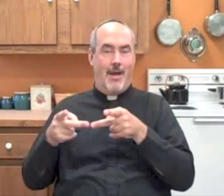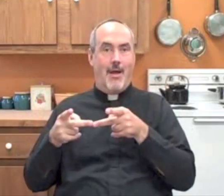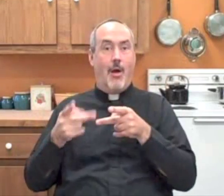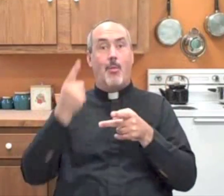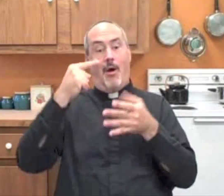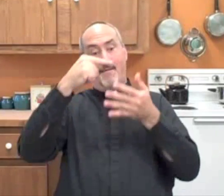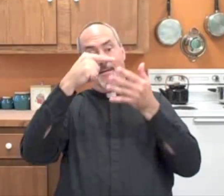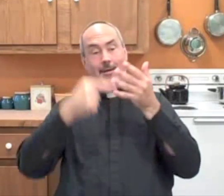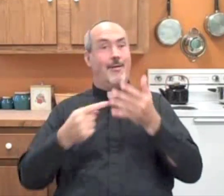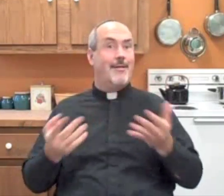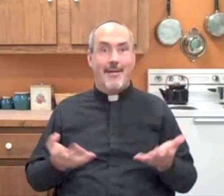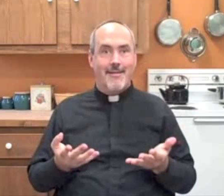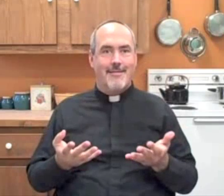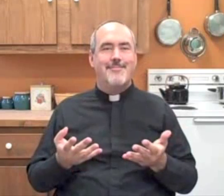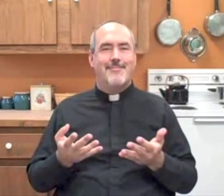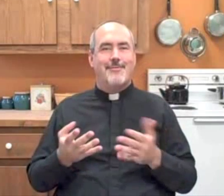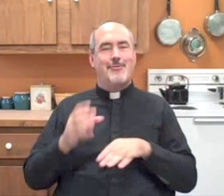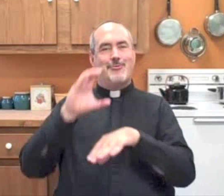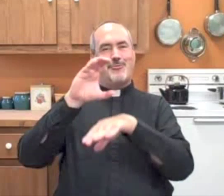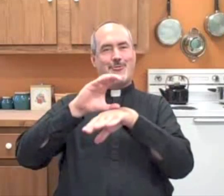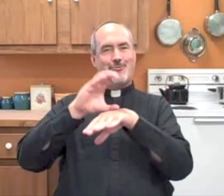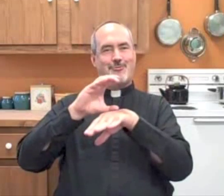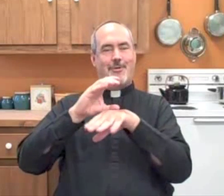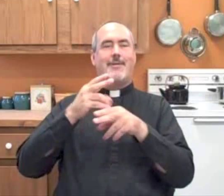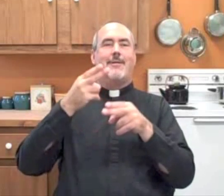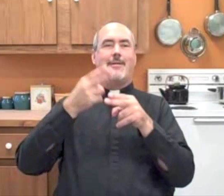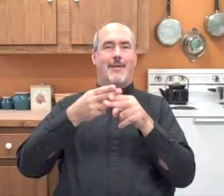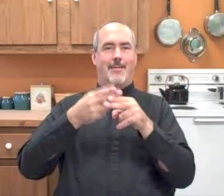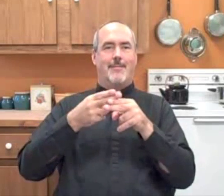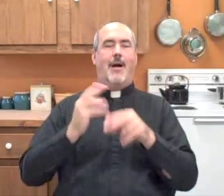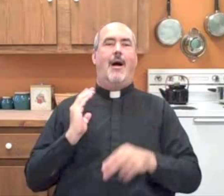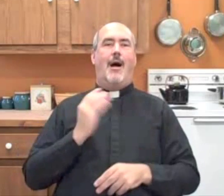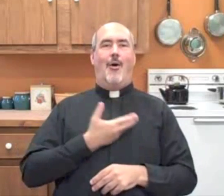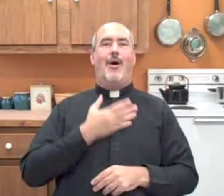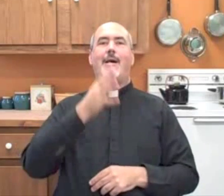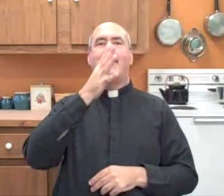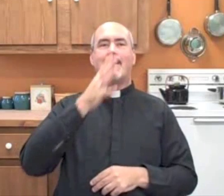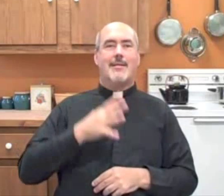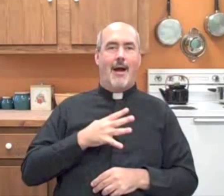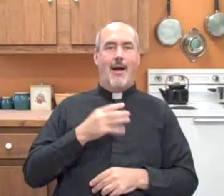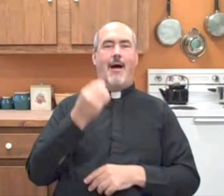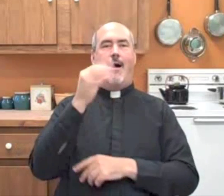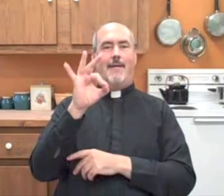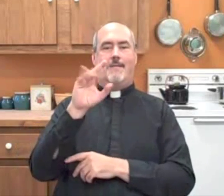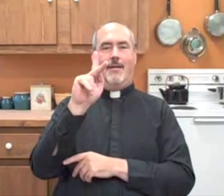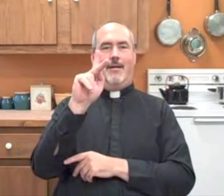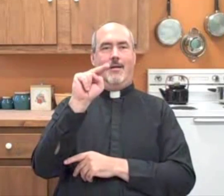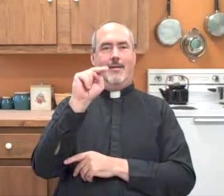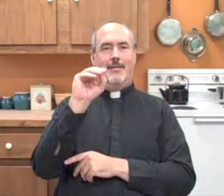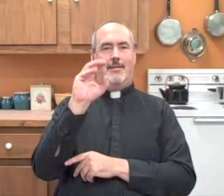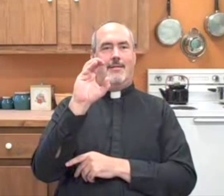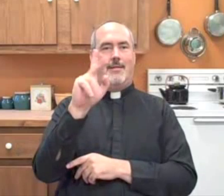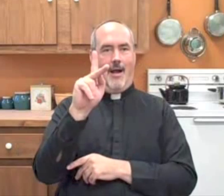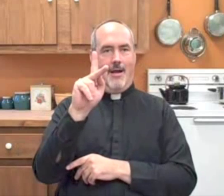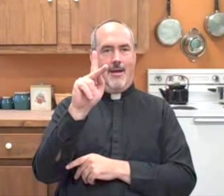different places. One of the churches I went to was called Our Lady of